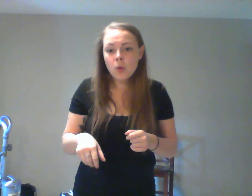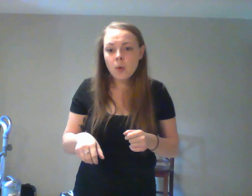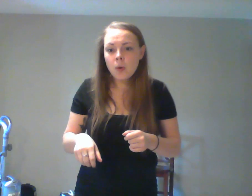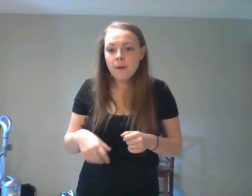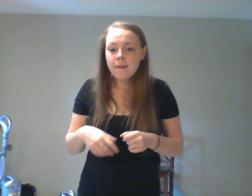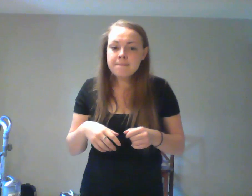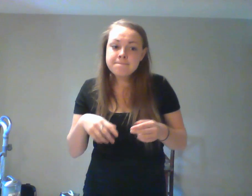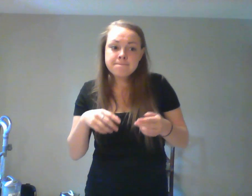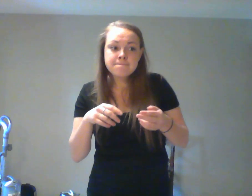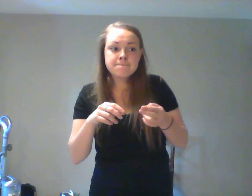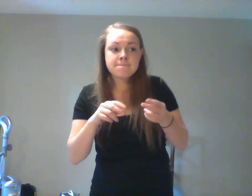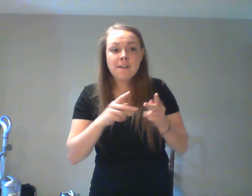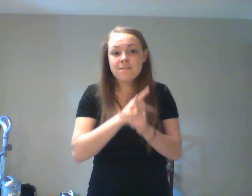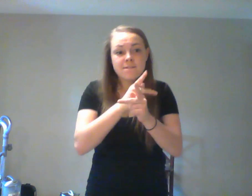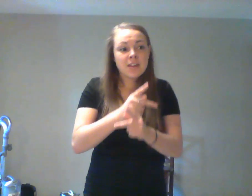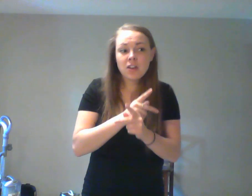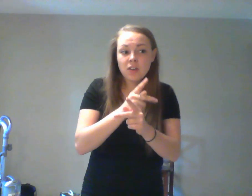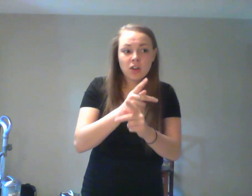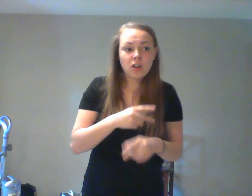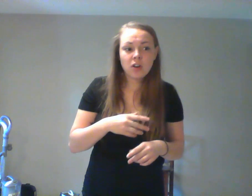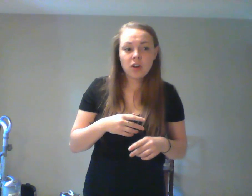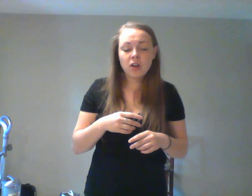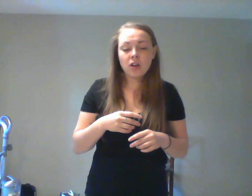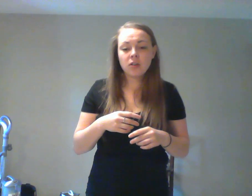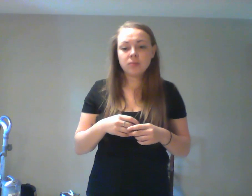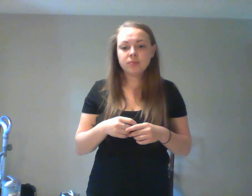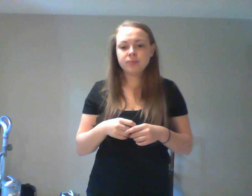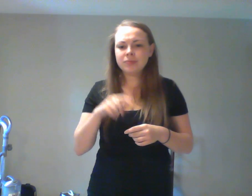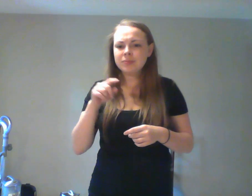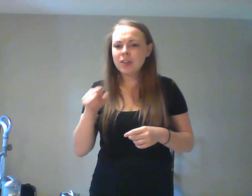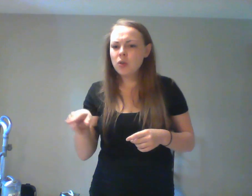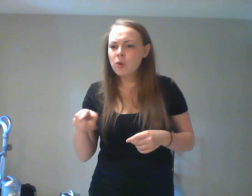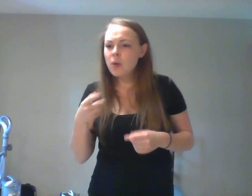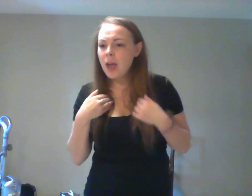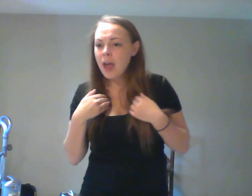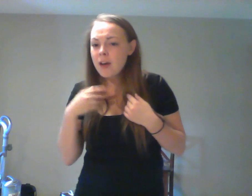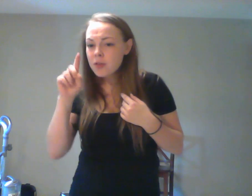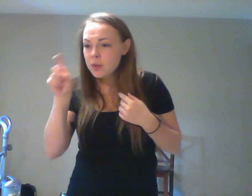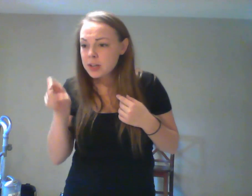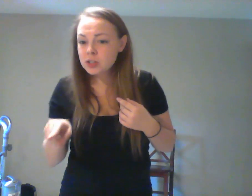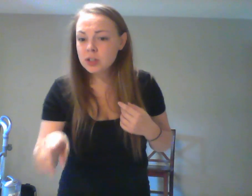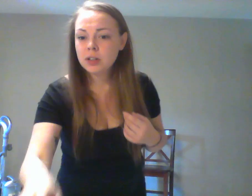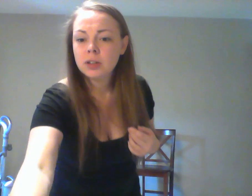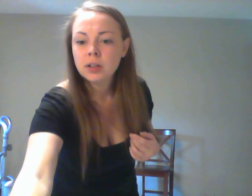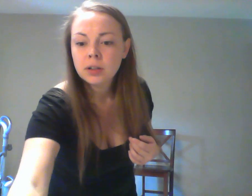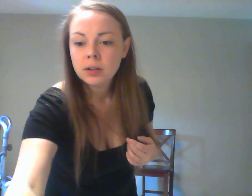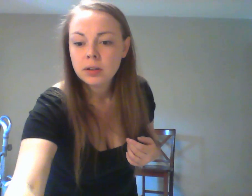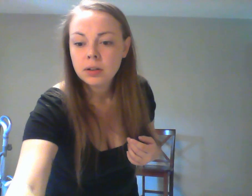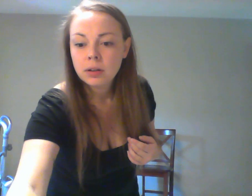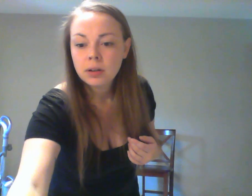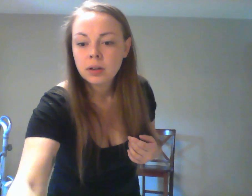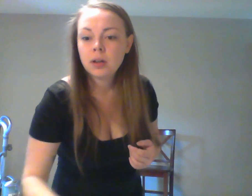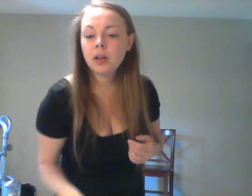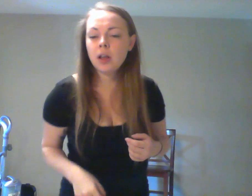down? I have a question for you, Addison. What is it? Toad has a dry bumpy nose. Where